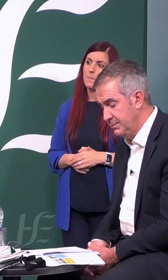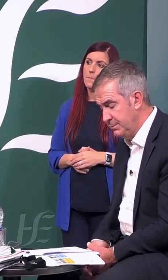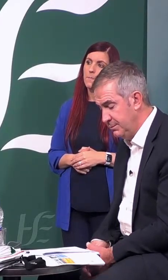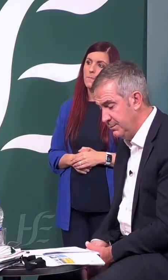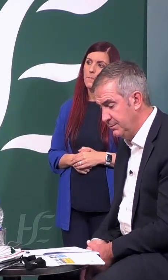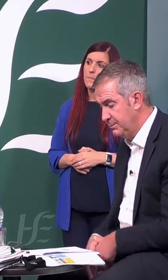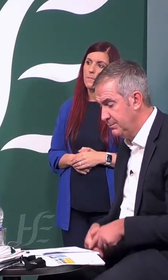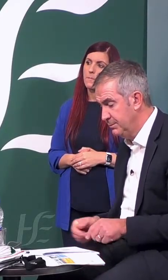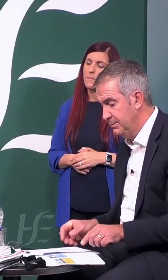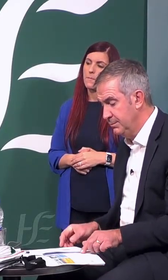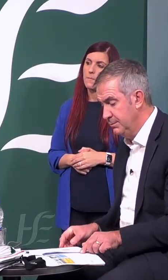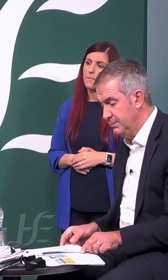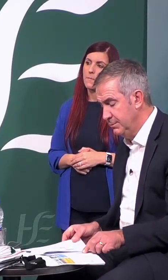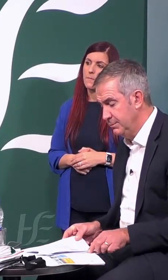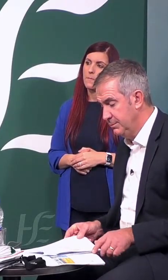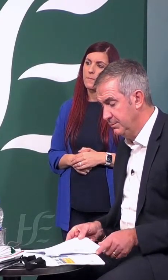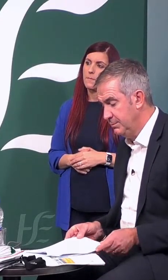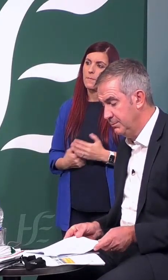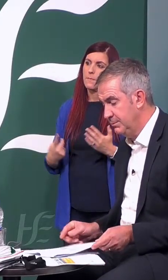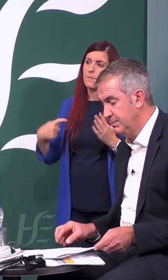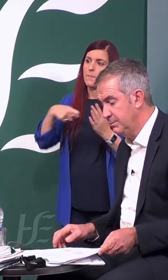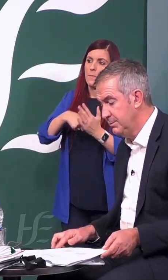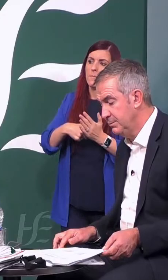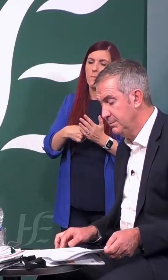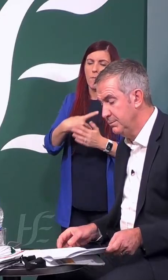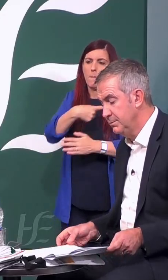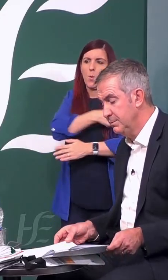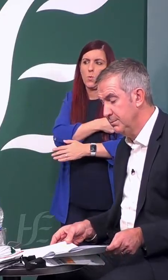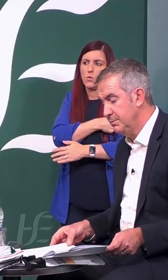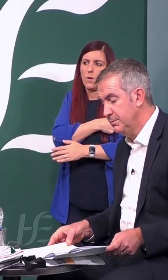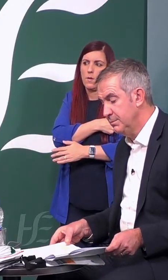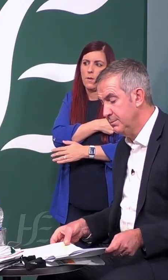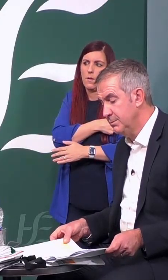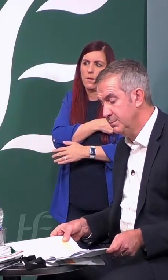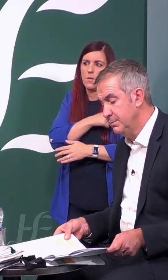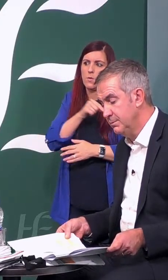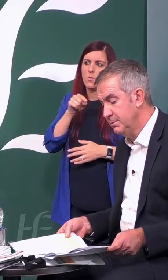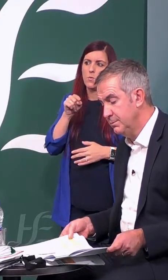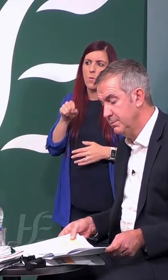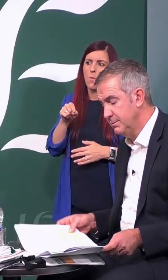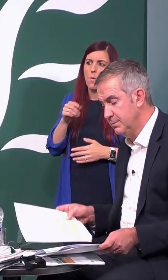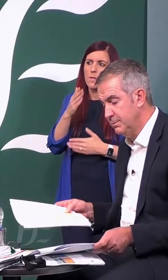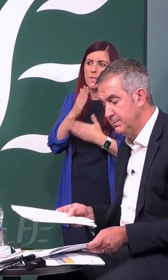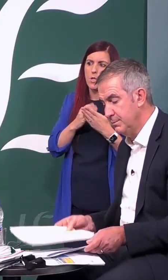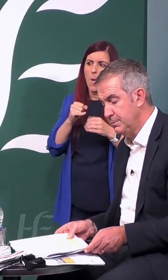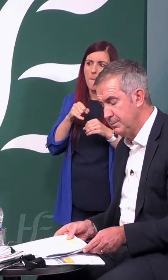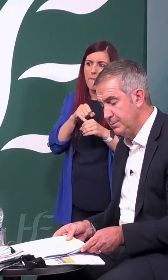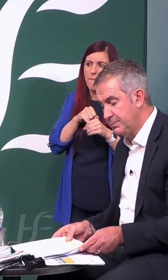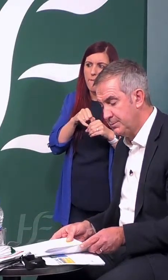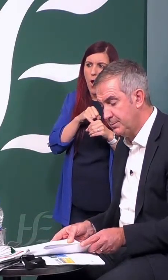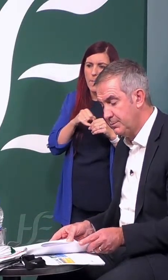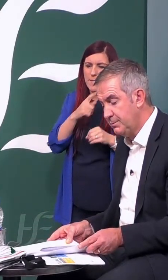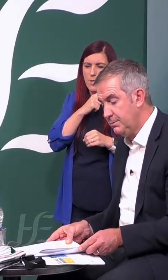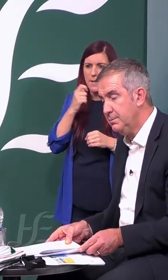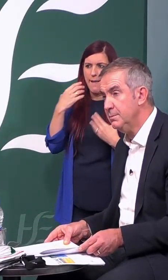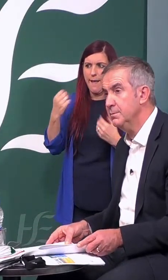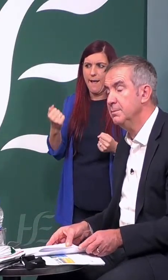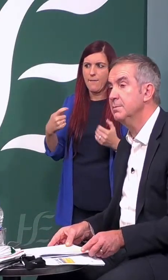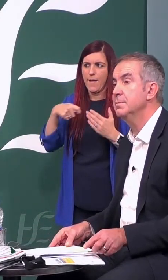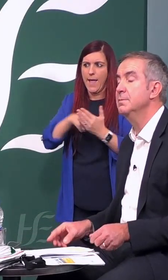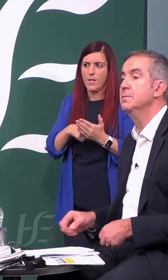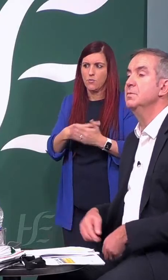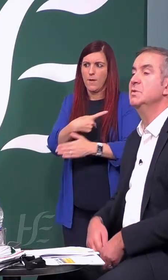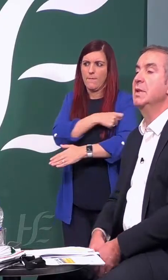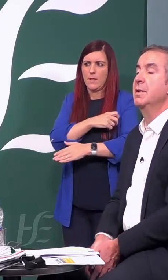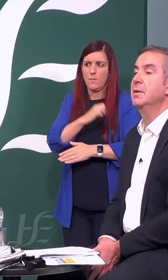And then on the booster program, we've heard from some pharmacies that they have a surplus of vaccines and they're not getting